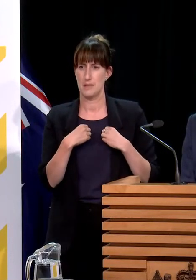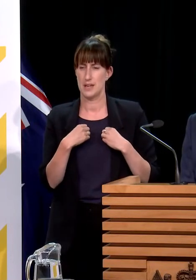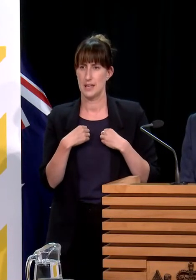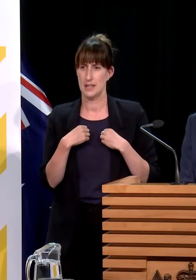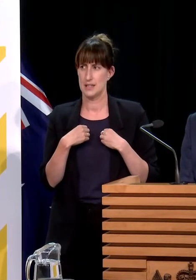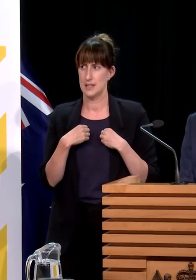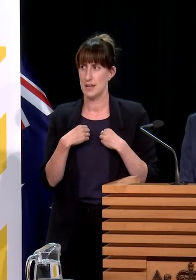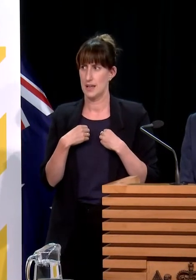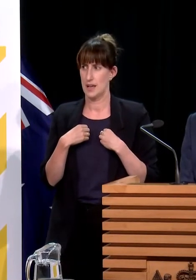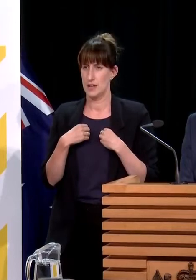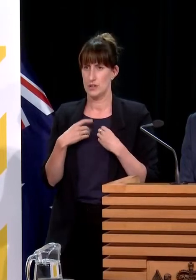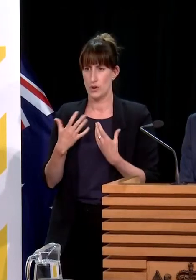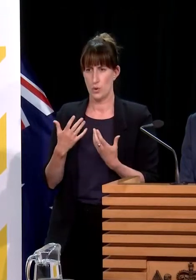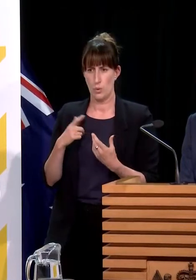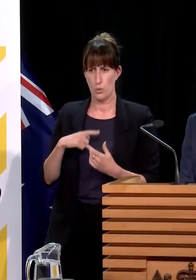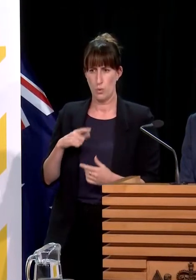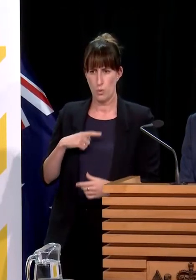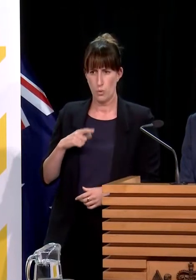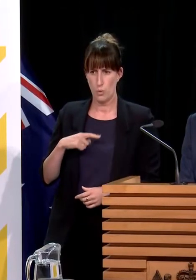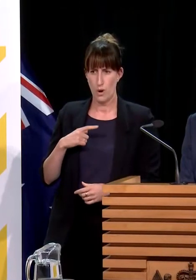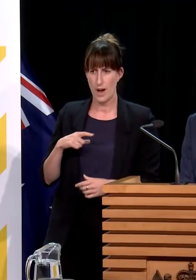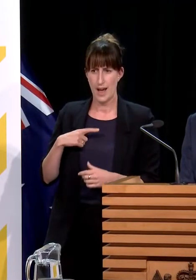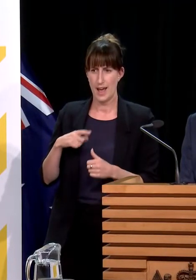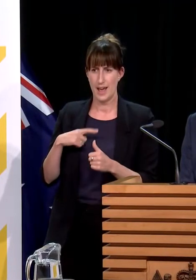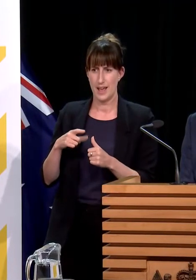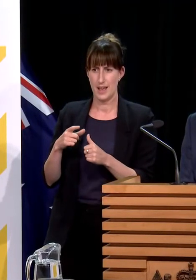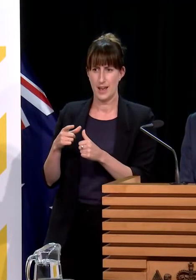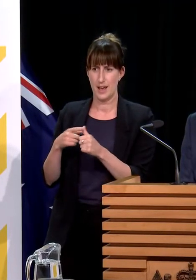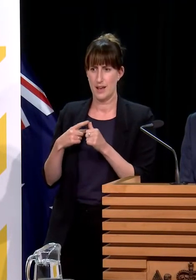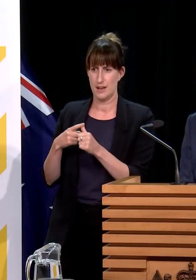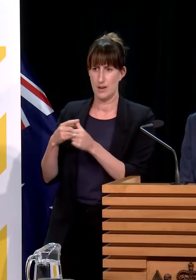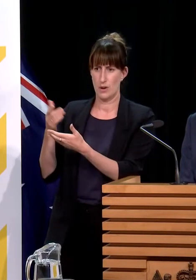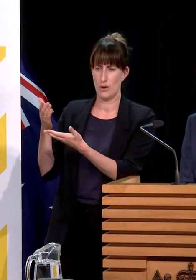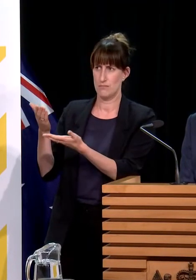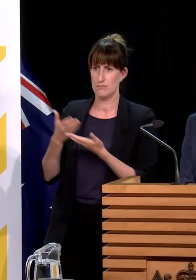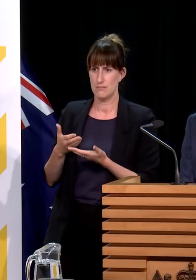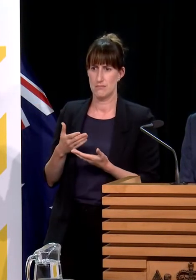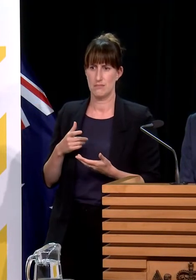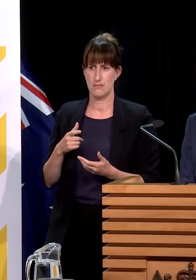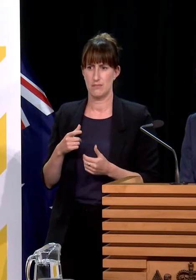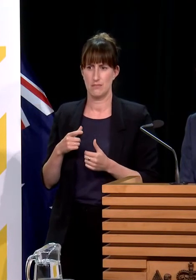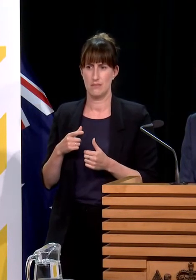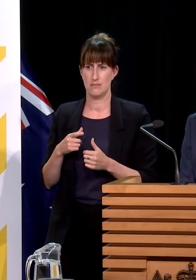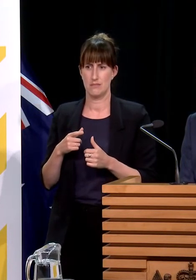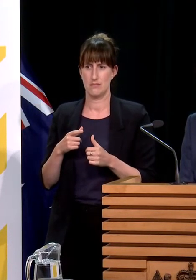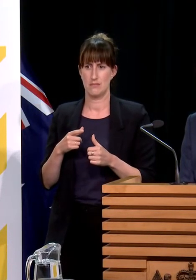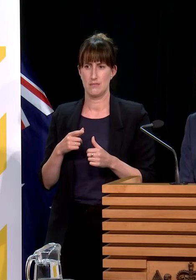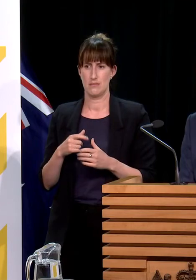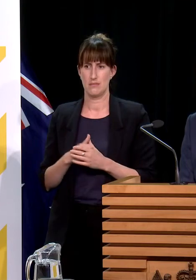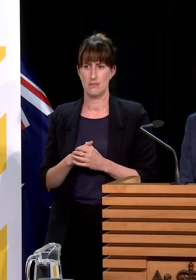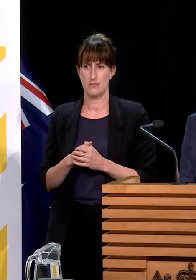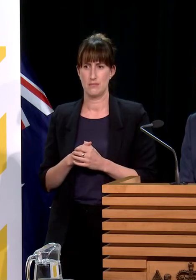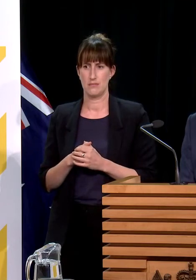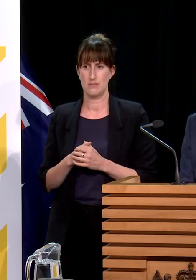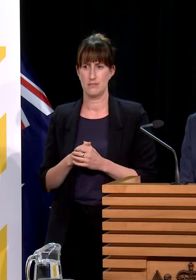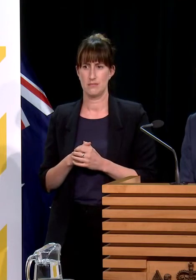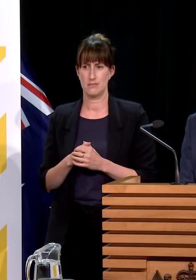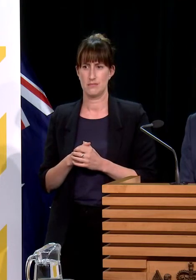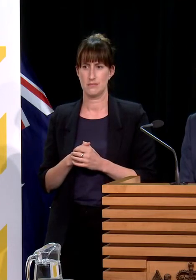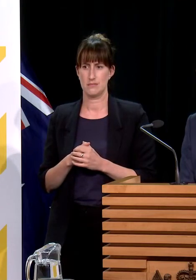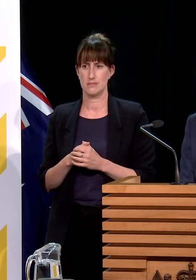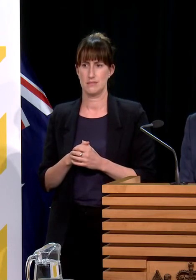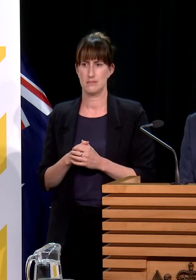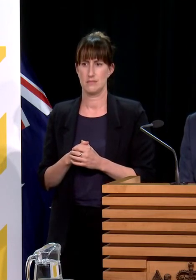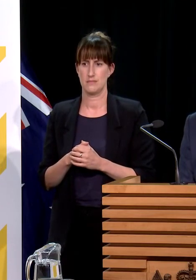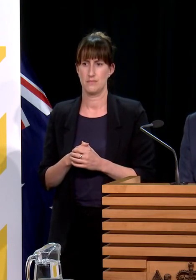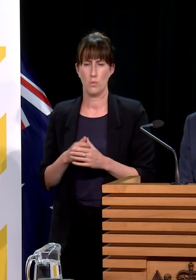efficient use of vaccines, to make sure we're not wasting vaccines. So New Zealand has a deliberate strategy of over-ordering vaccines. We can re-release